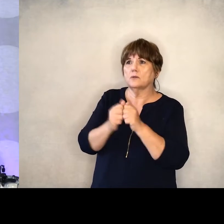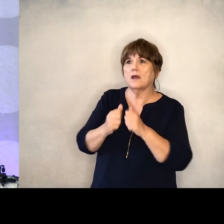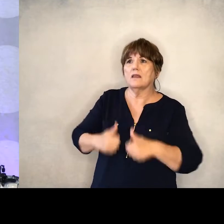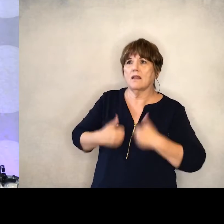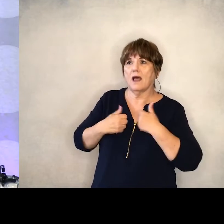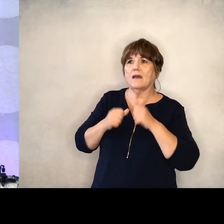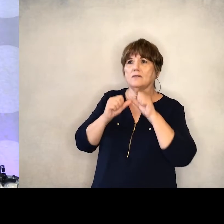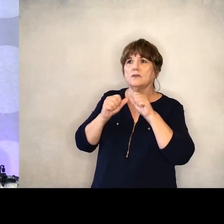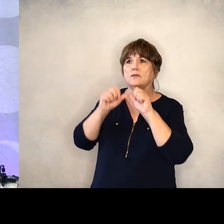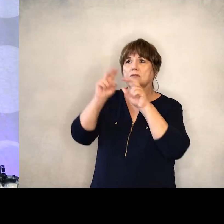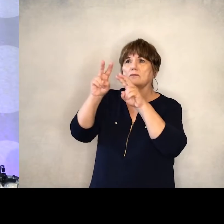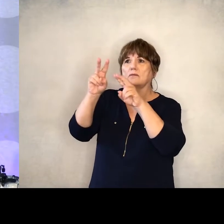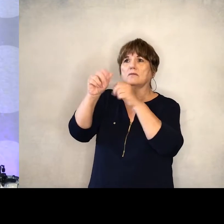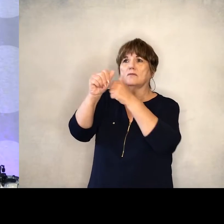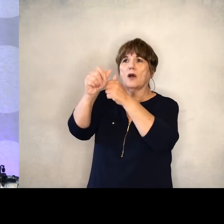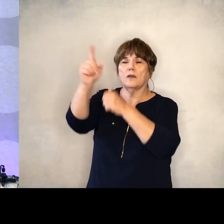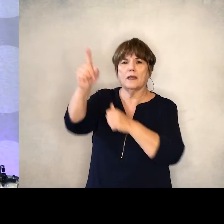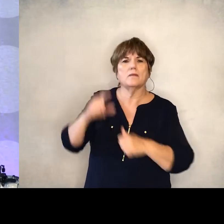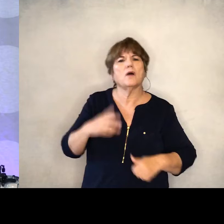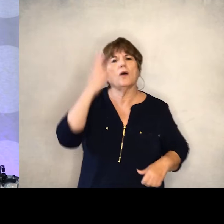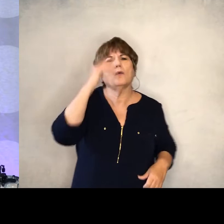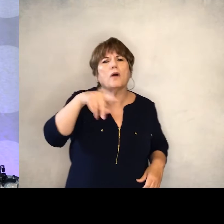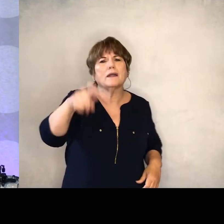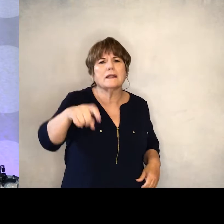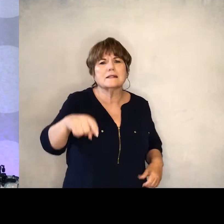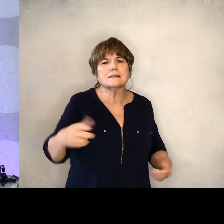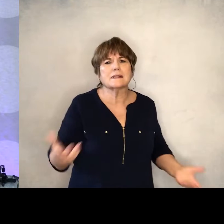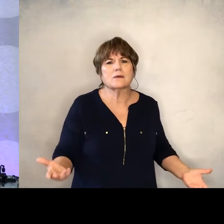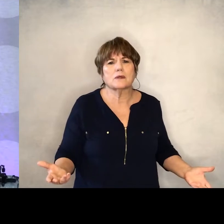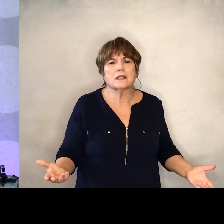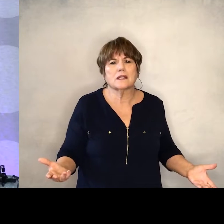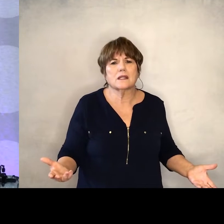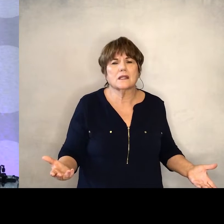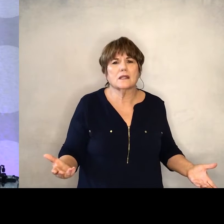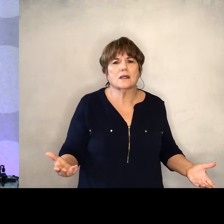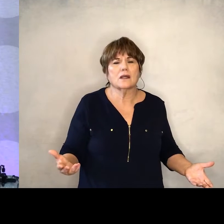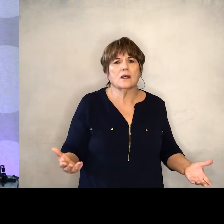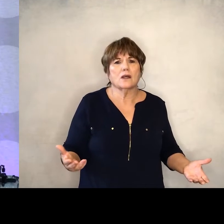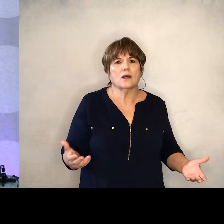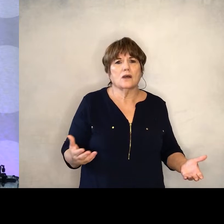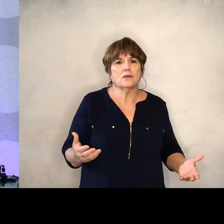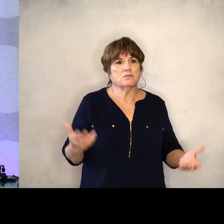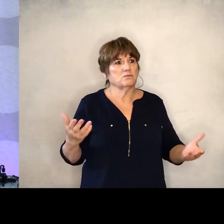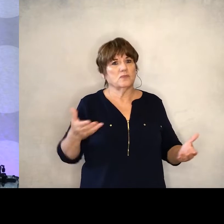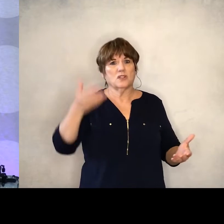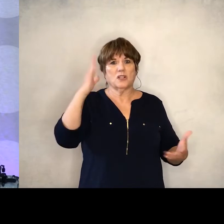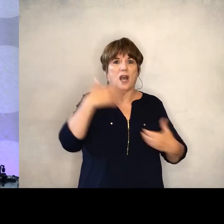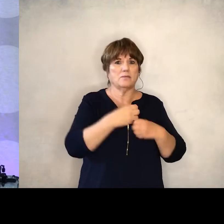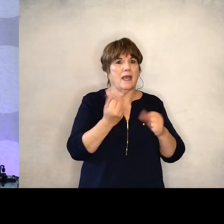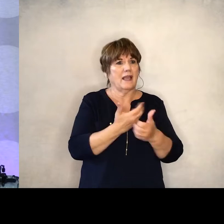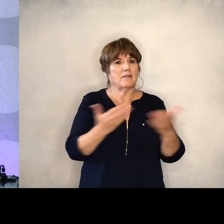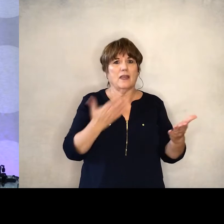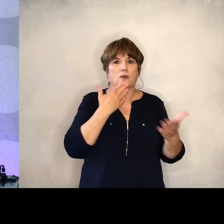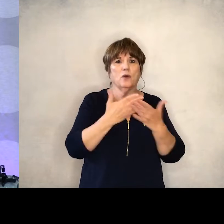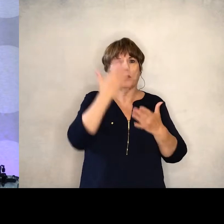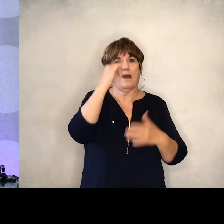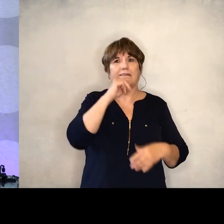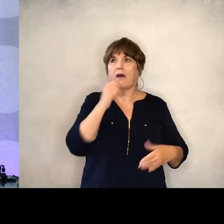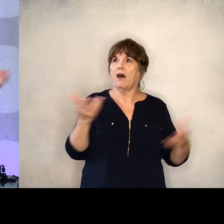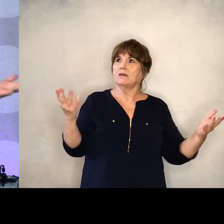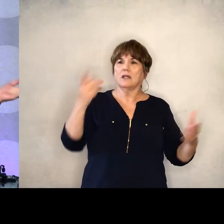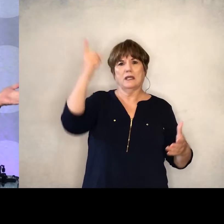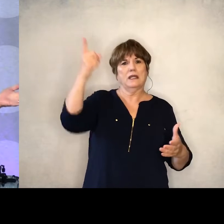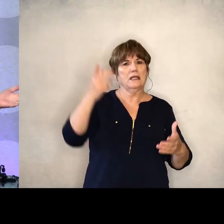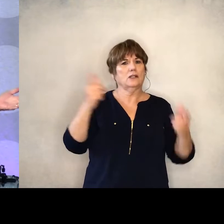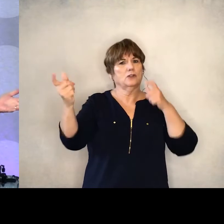But why is that necessary? I mean, why doesn't God just simply make everything good? God's sovereign, God's